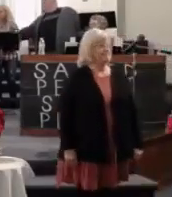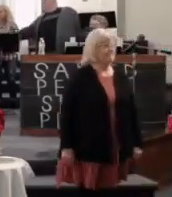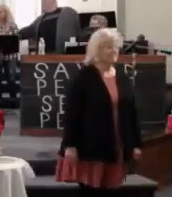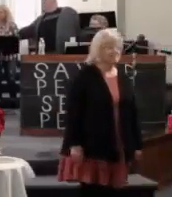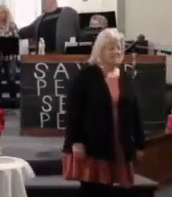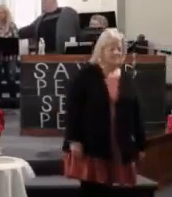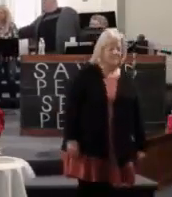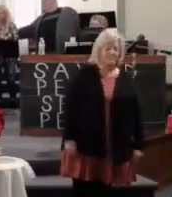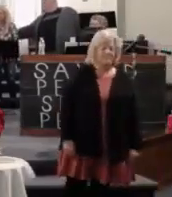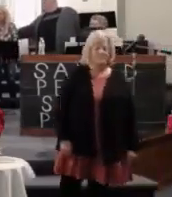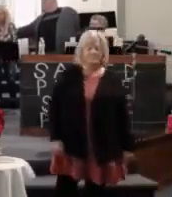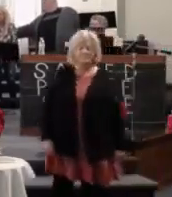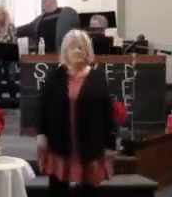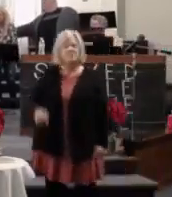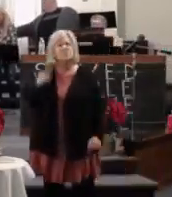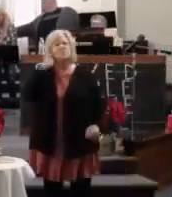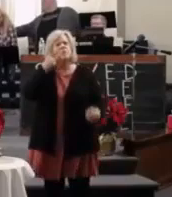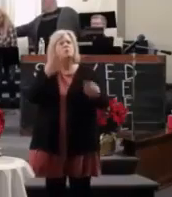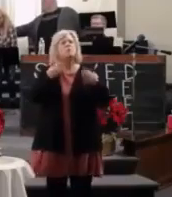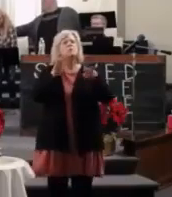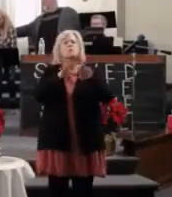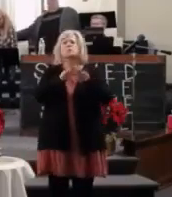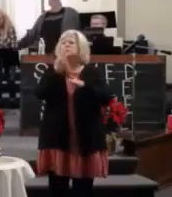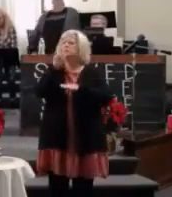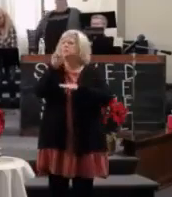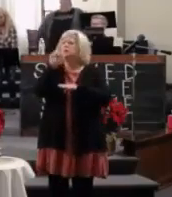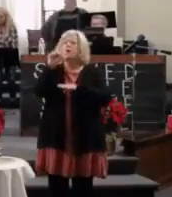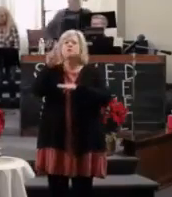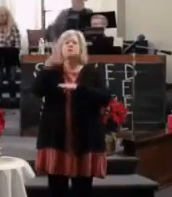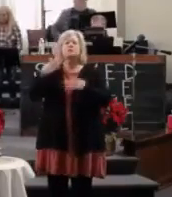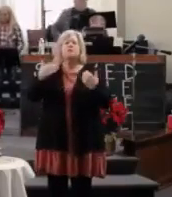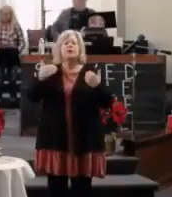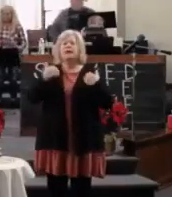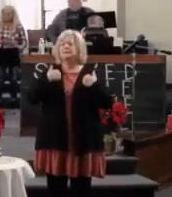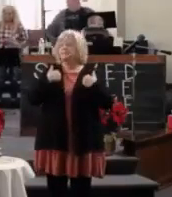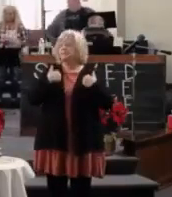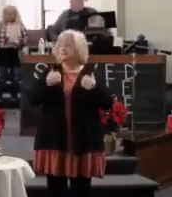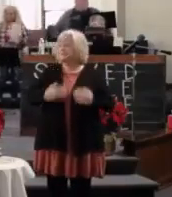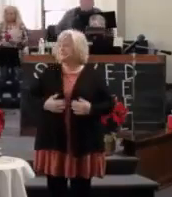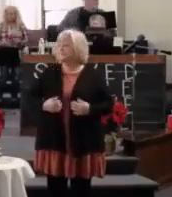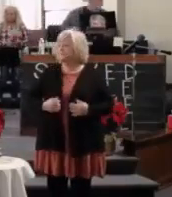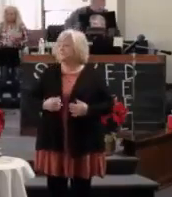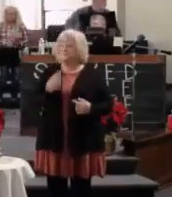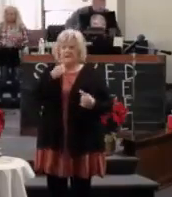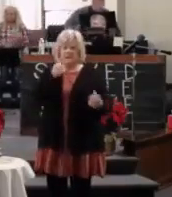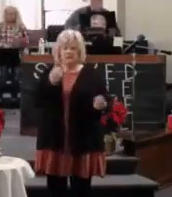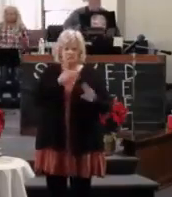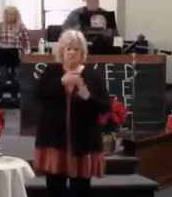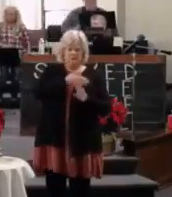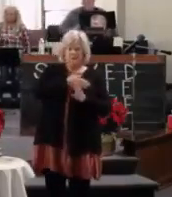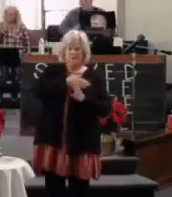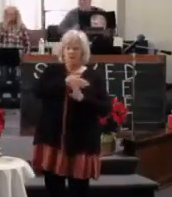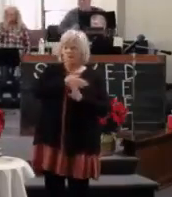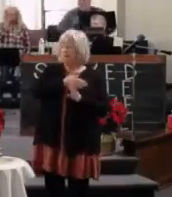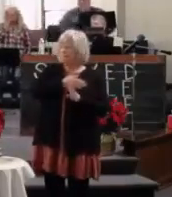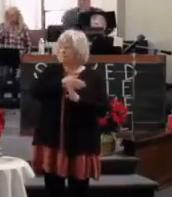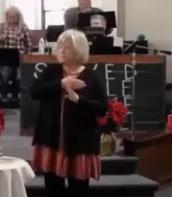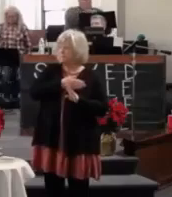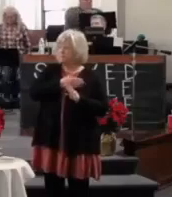Before we do the benediction, Roger has a announcement or two that he'd forgot